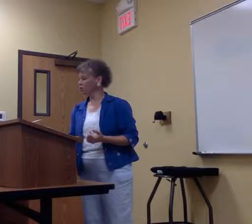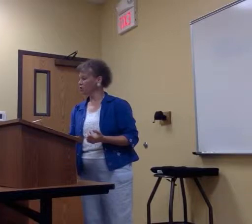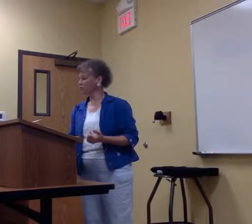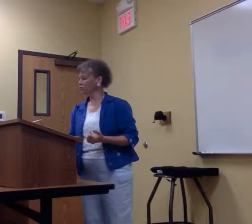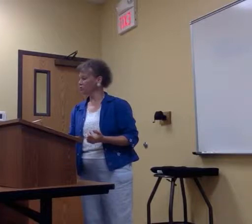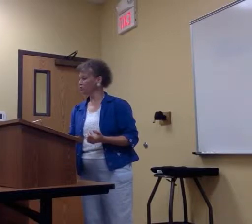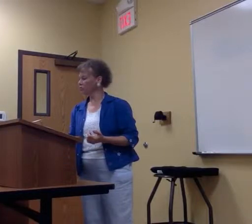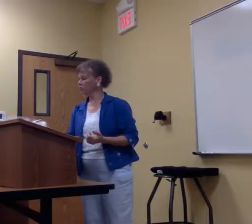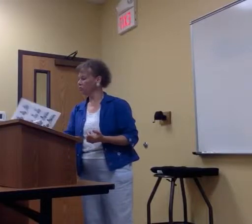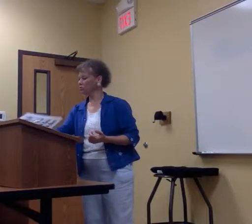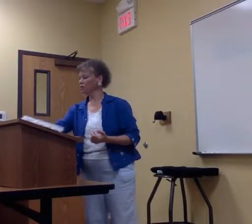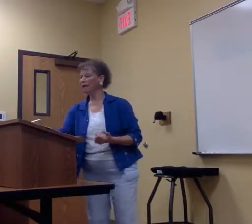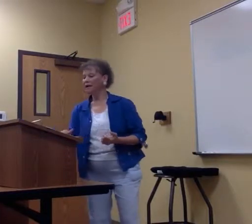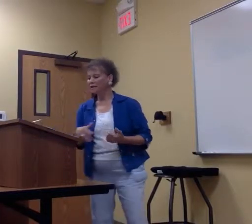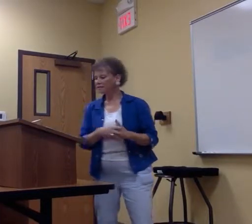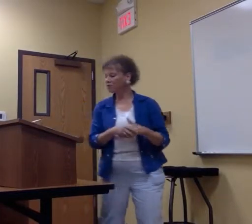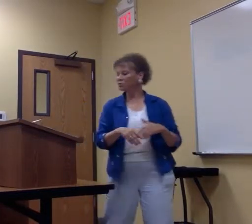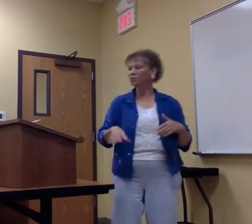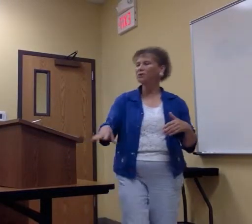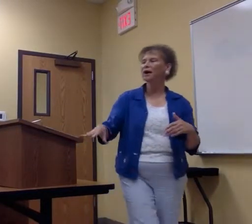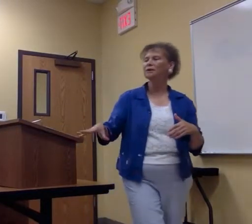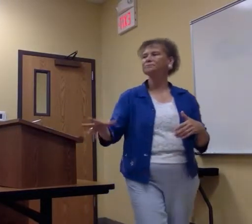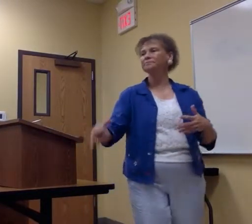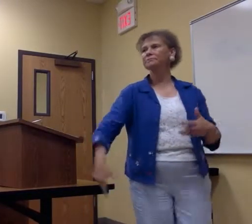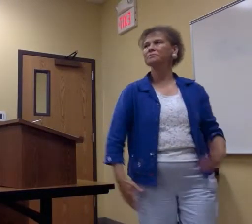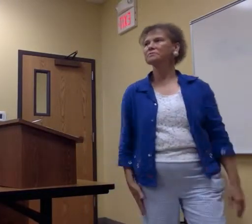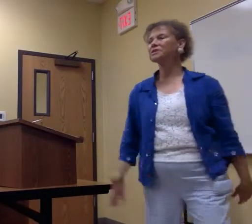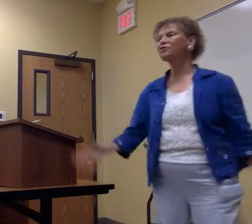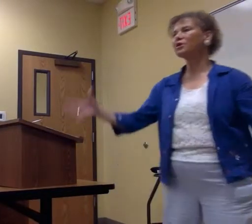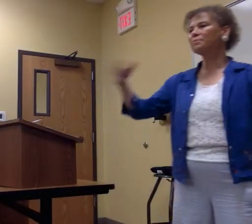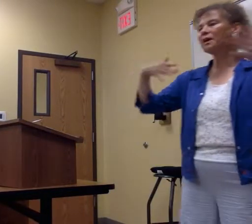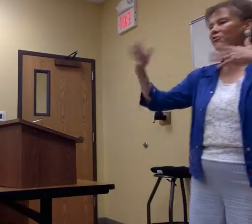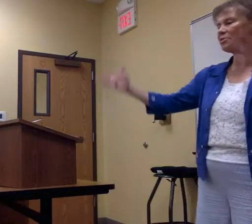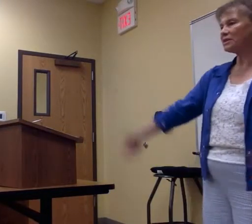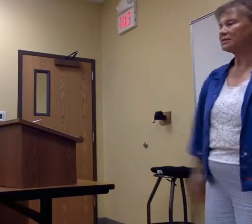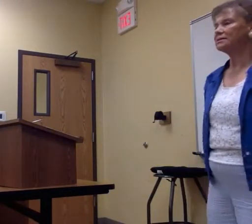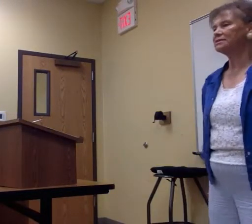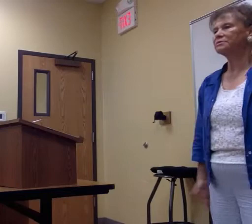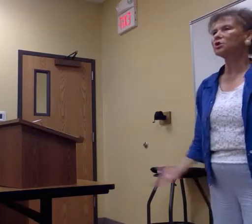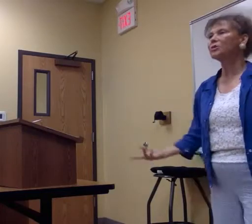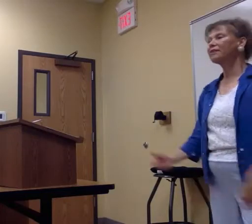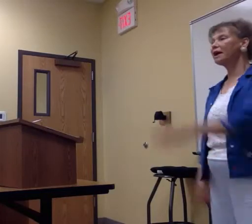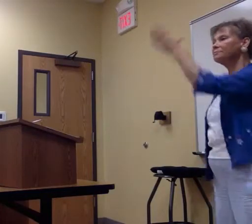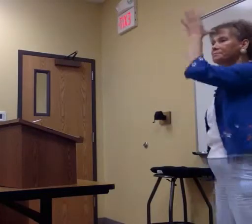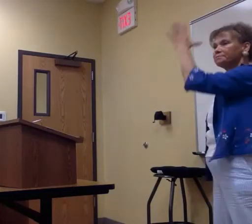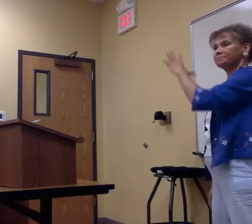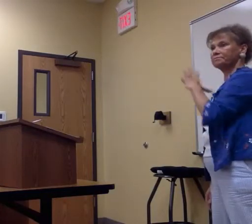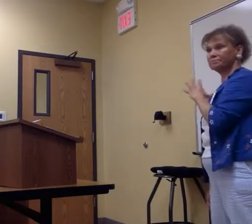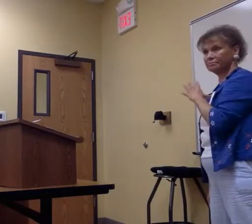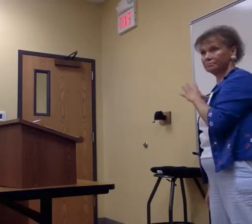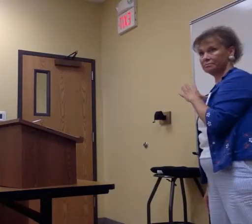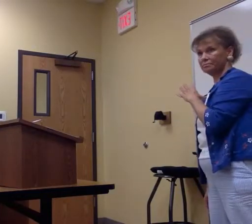let's go through the different male-female signs. So we've got Male. man or male,